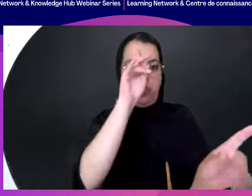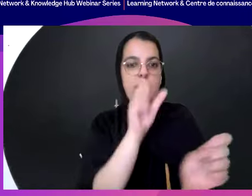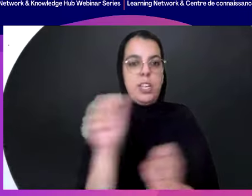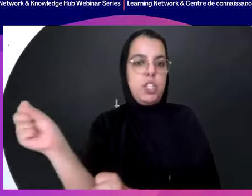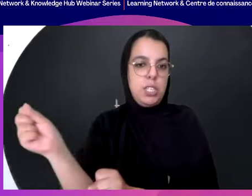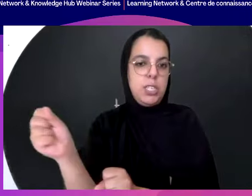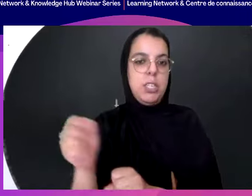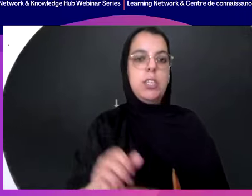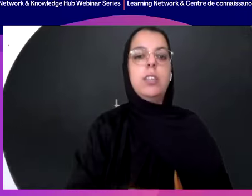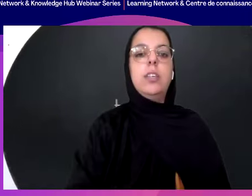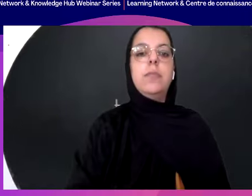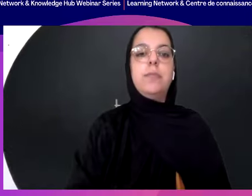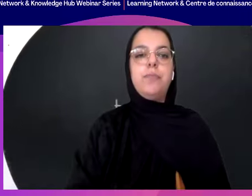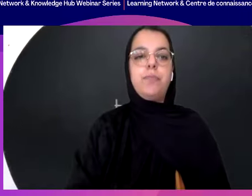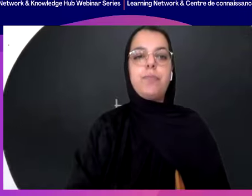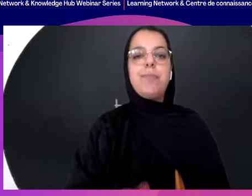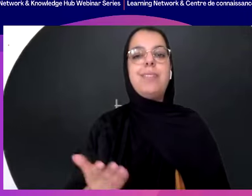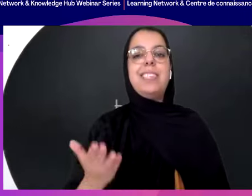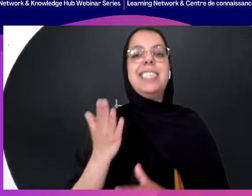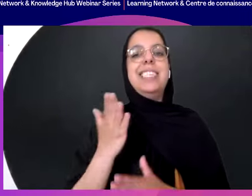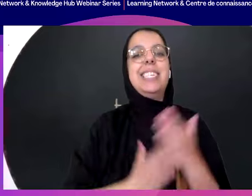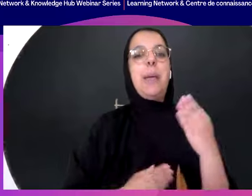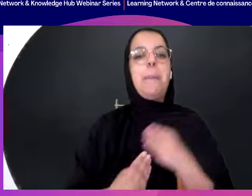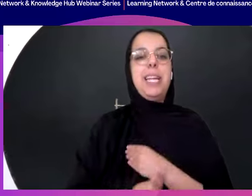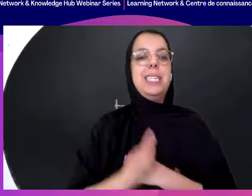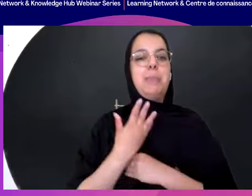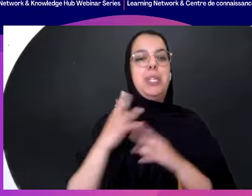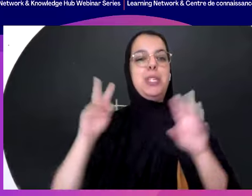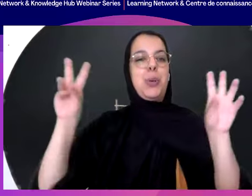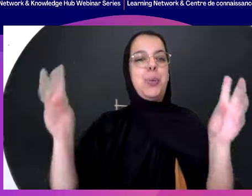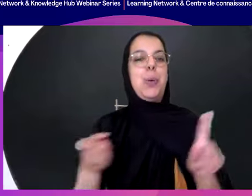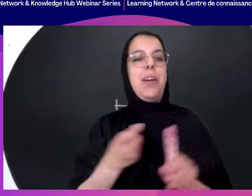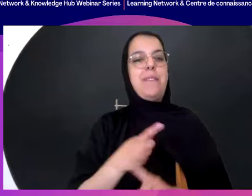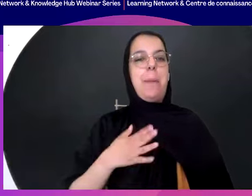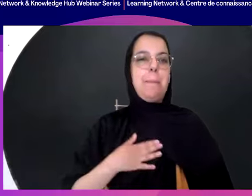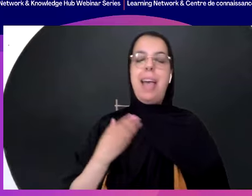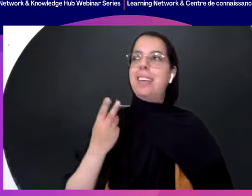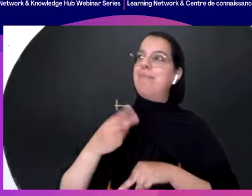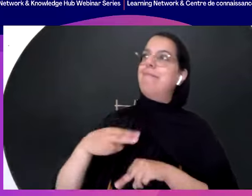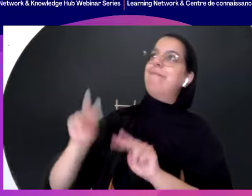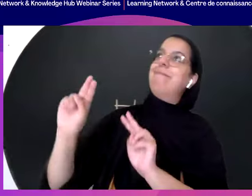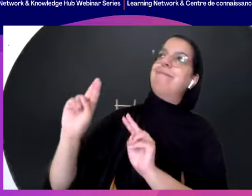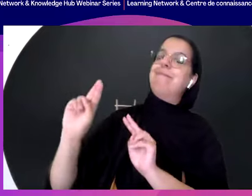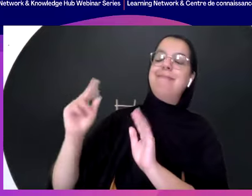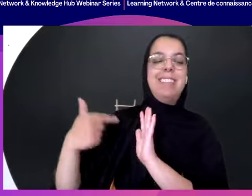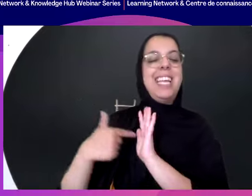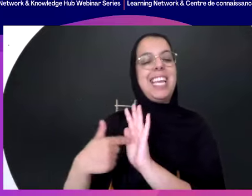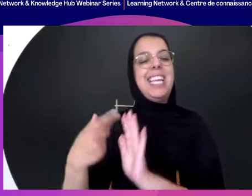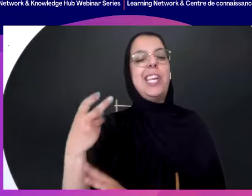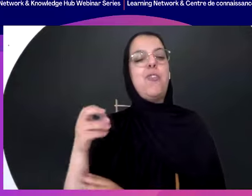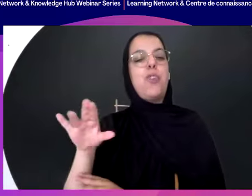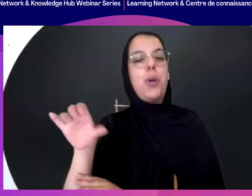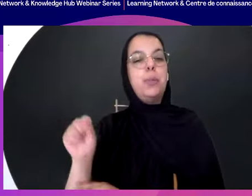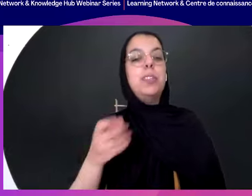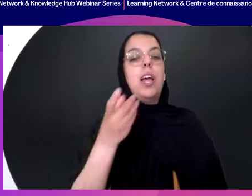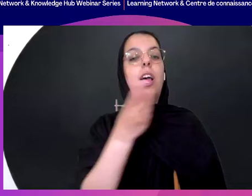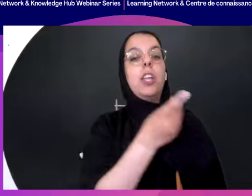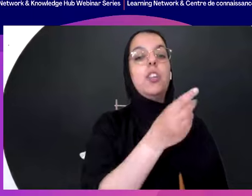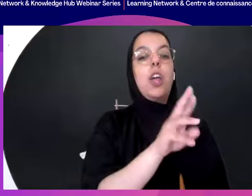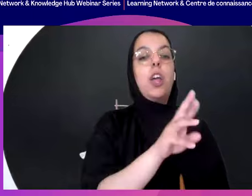of inspirational quotes from some of my my heroes, really. Dr. Pam Palmater